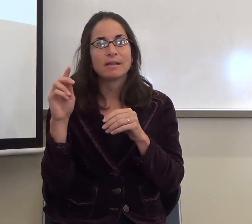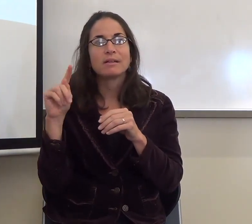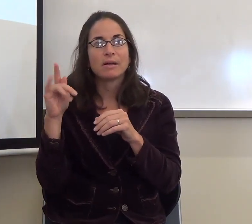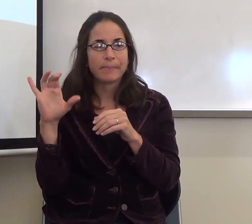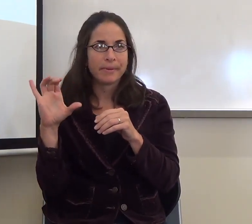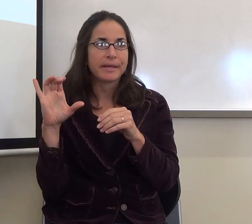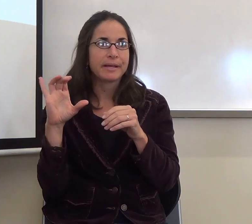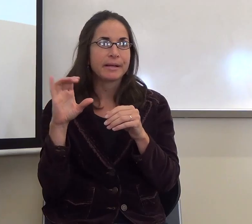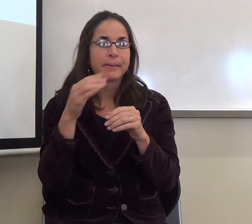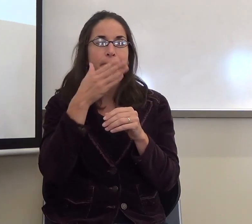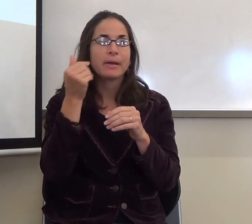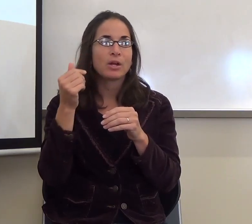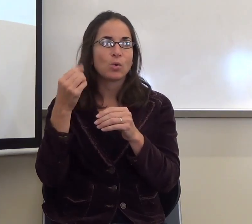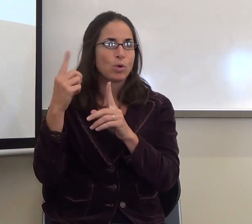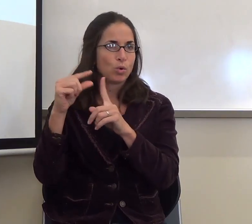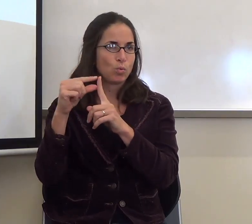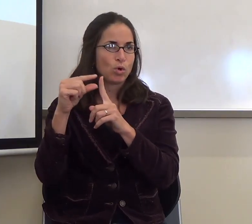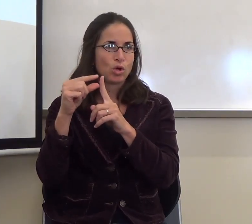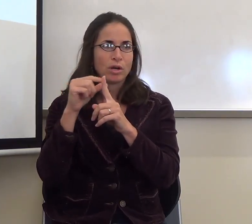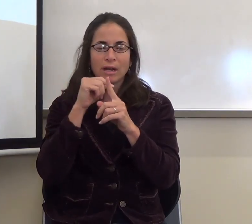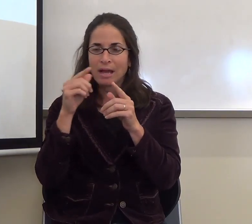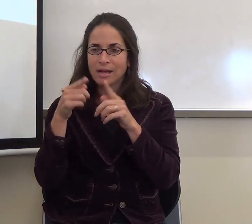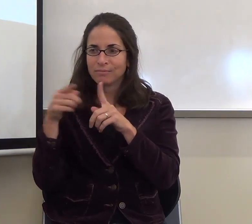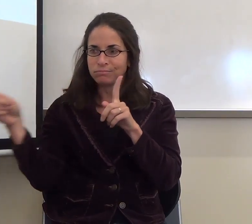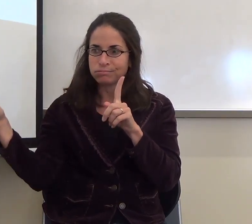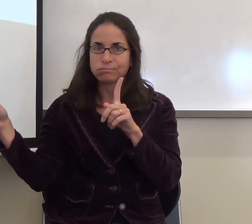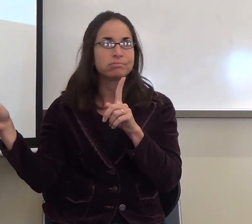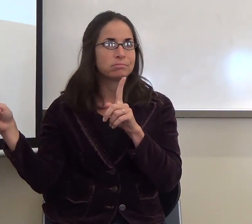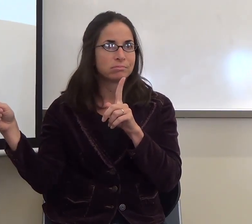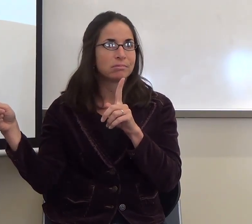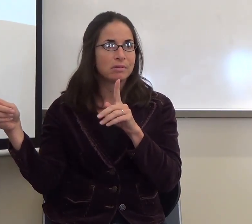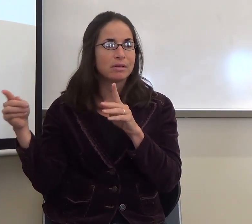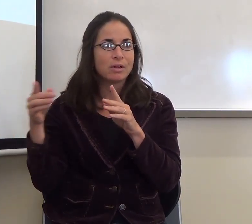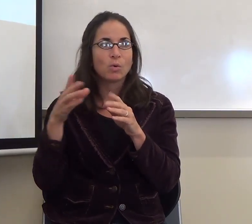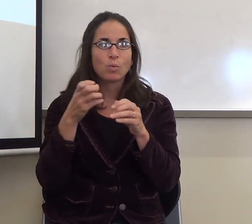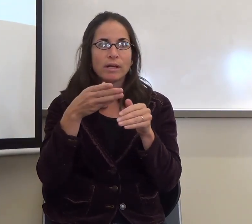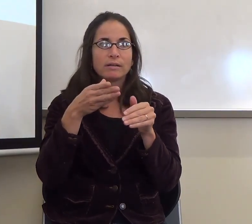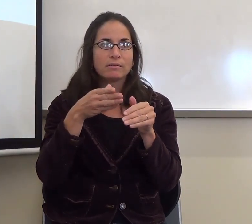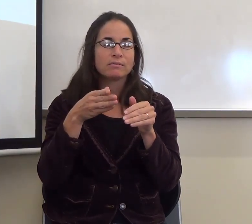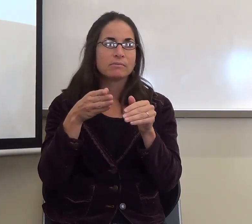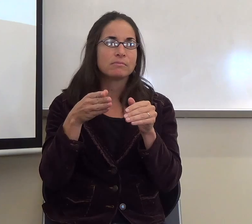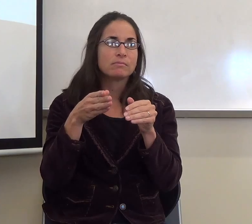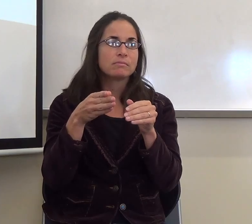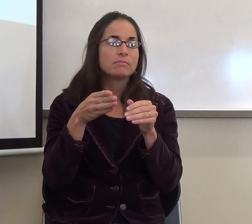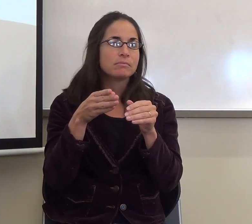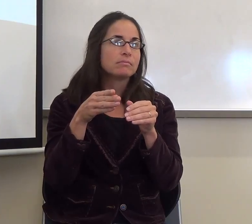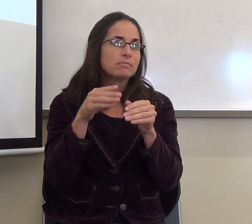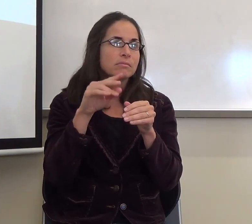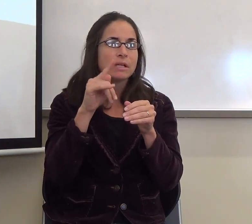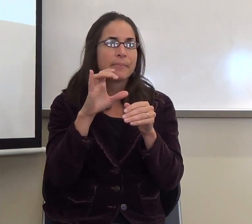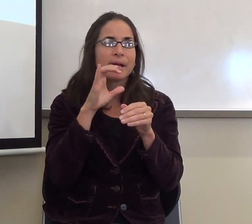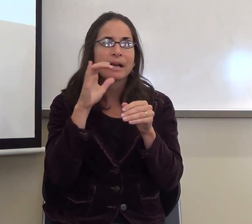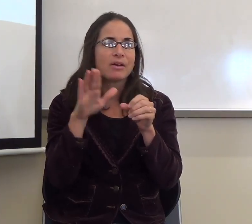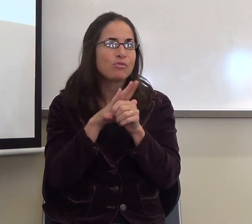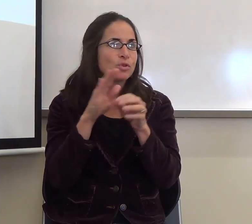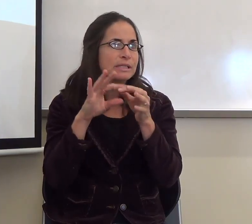topic, the more likely you are to recognize a complete sentence. So we don't want the topic to be a complete sentence. So think in terms of a